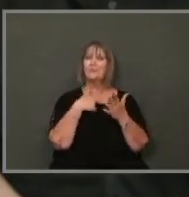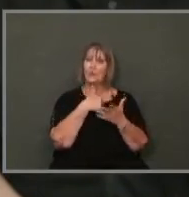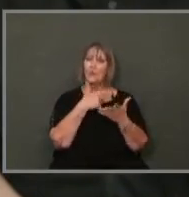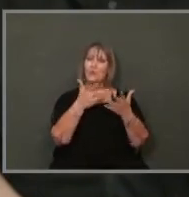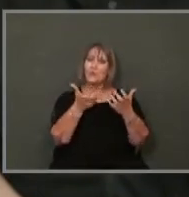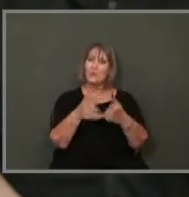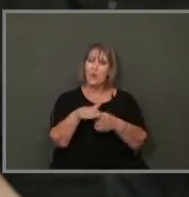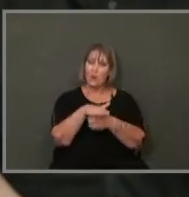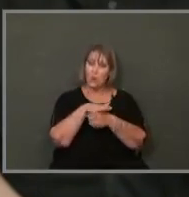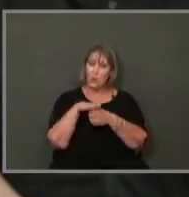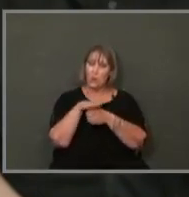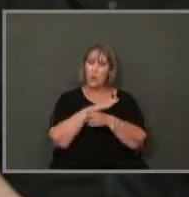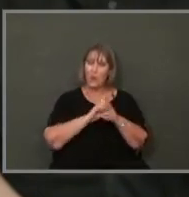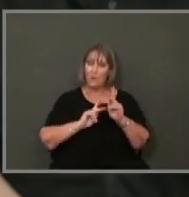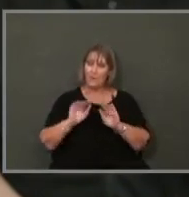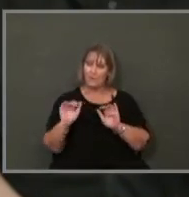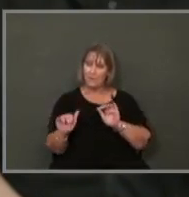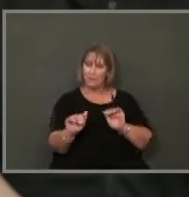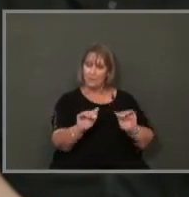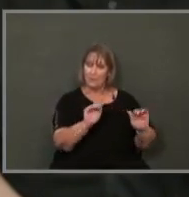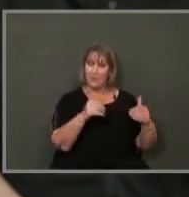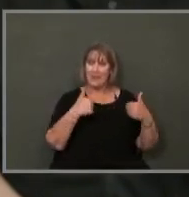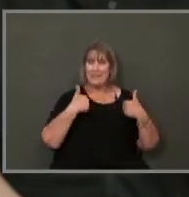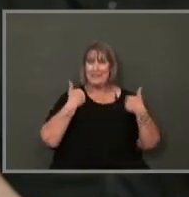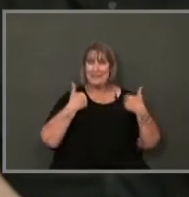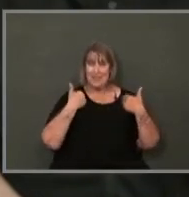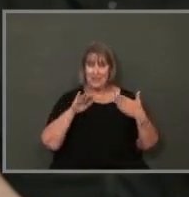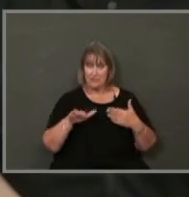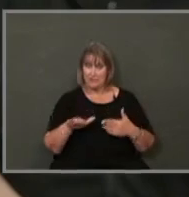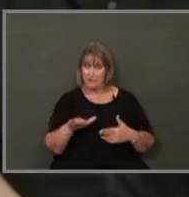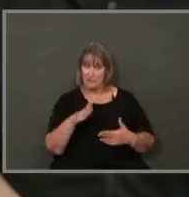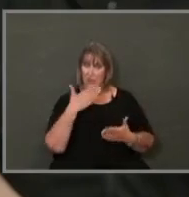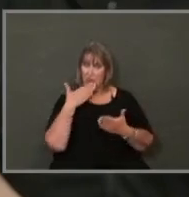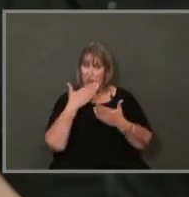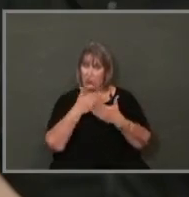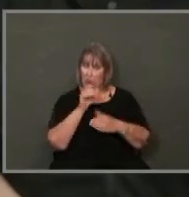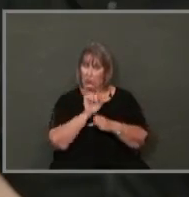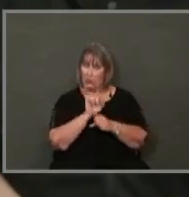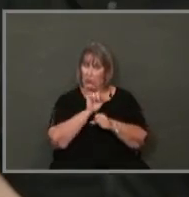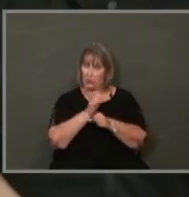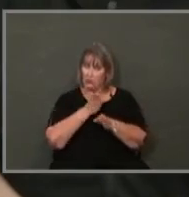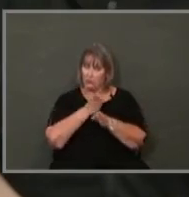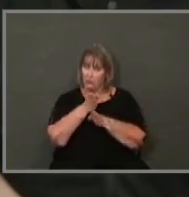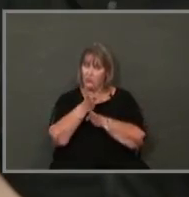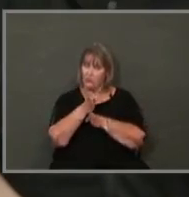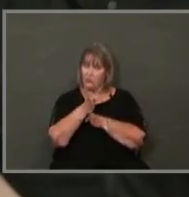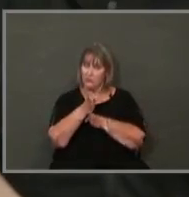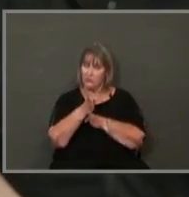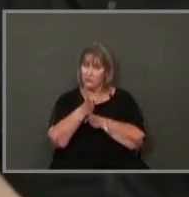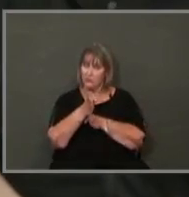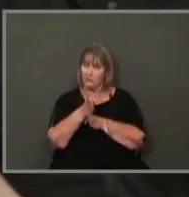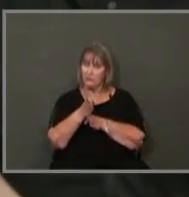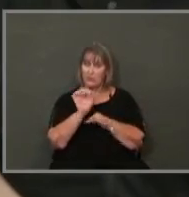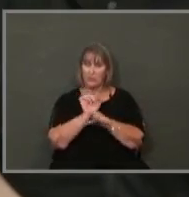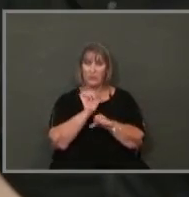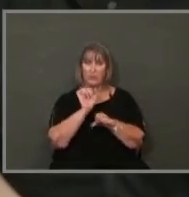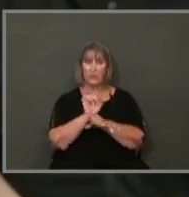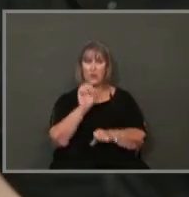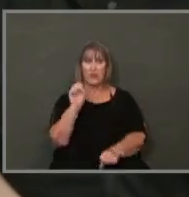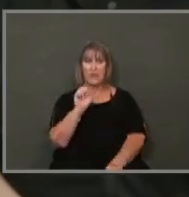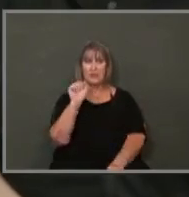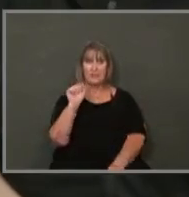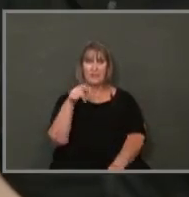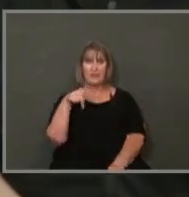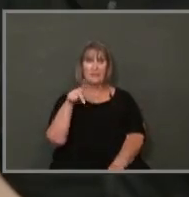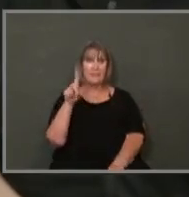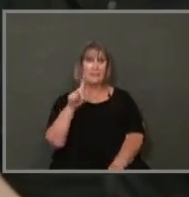by reminding young people, right, that there is a very, very good career in SAPD. I know, having